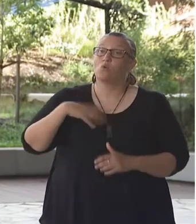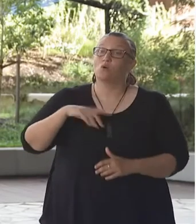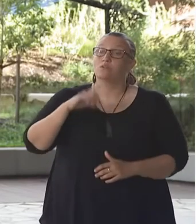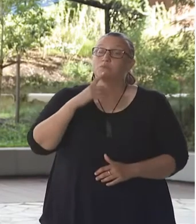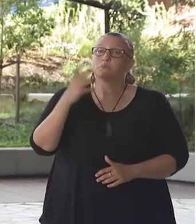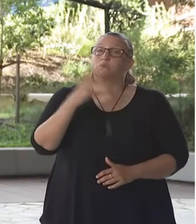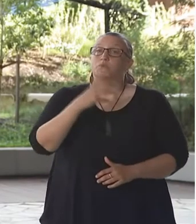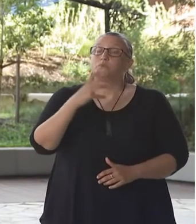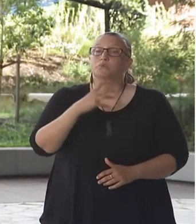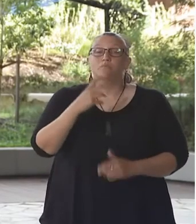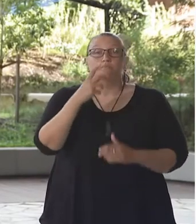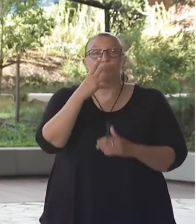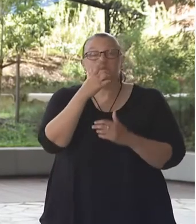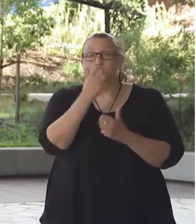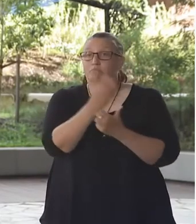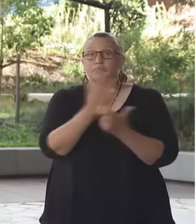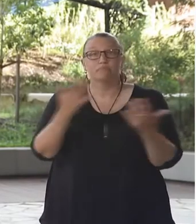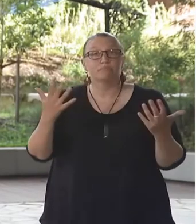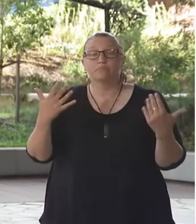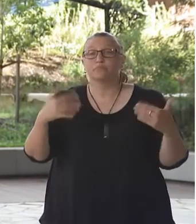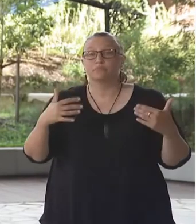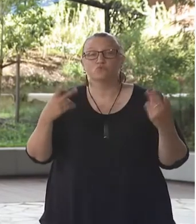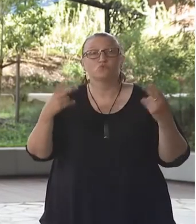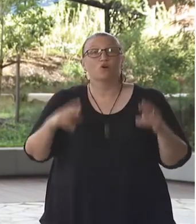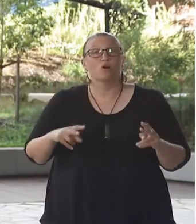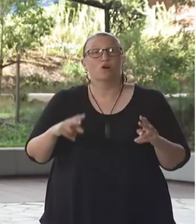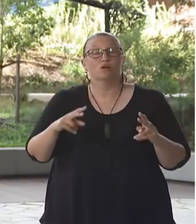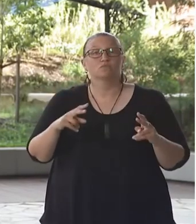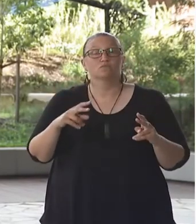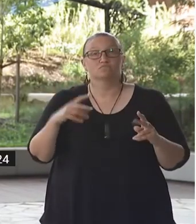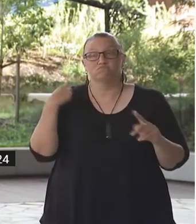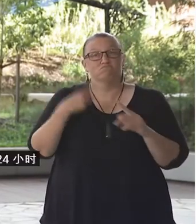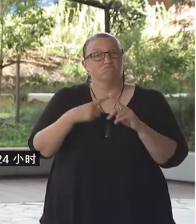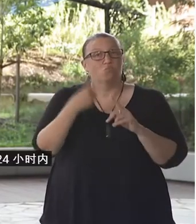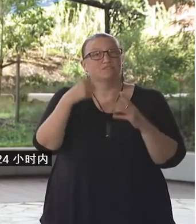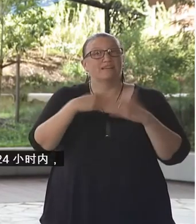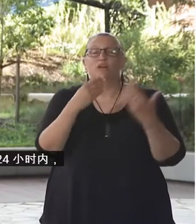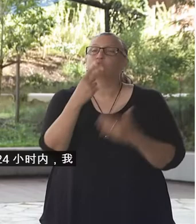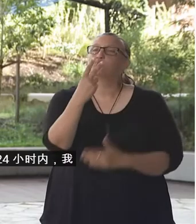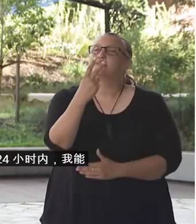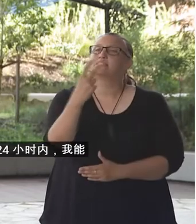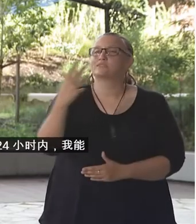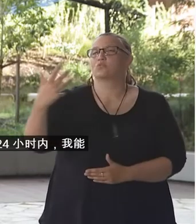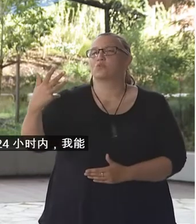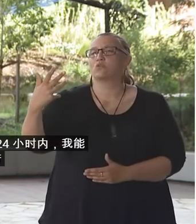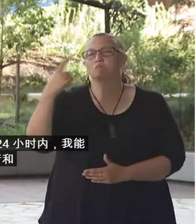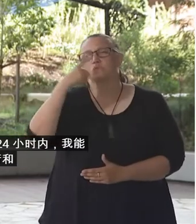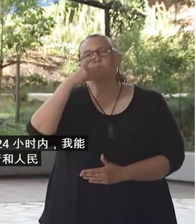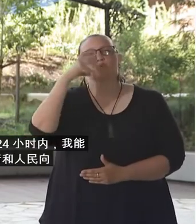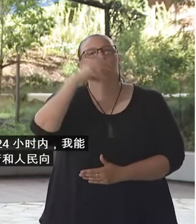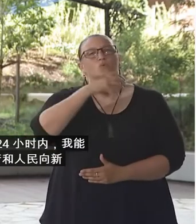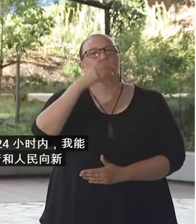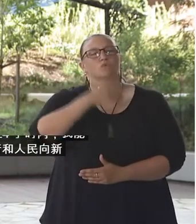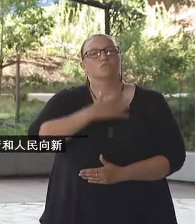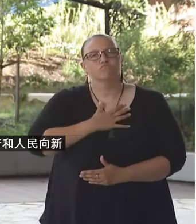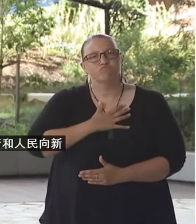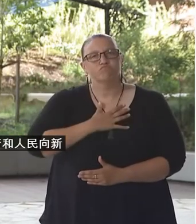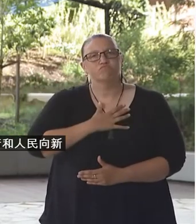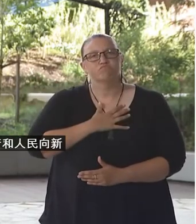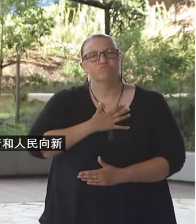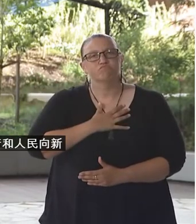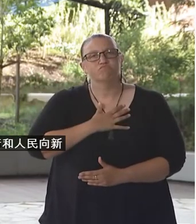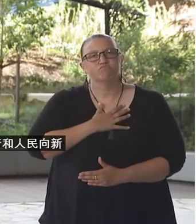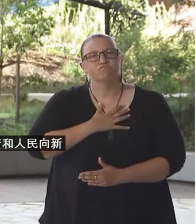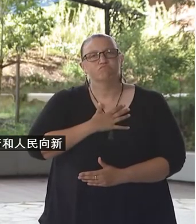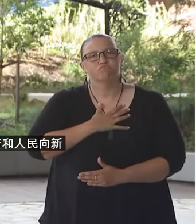state have died with COVID over the last 24 hours, and on behalf of the government and the people of New South